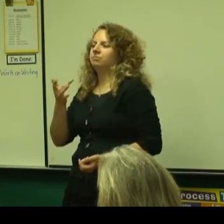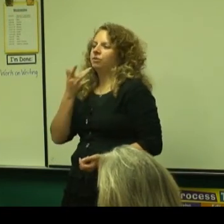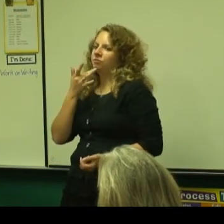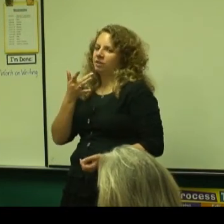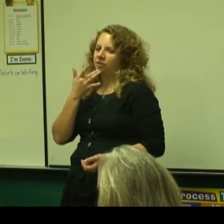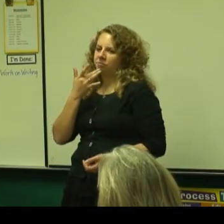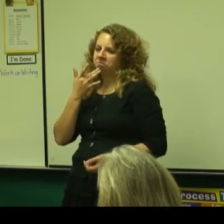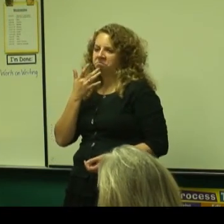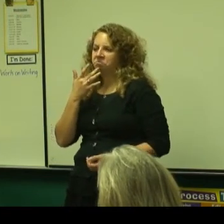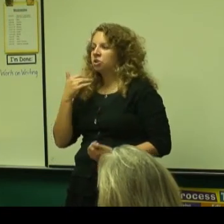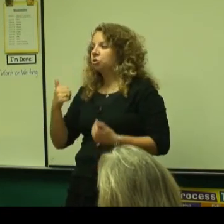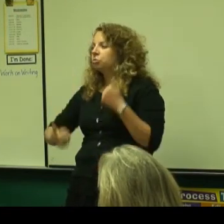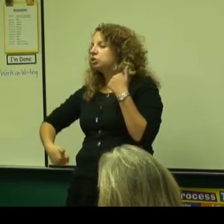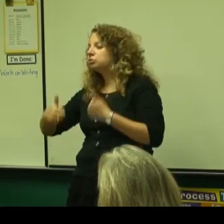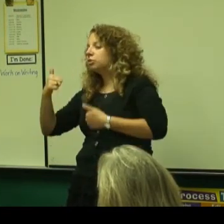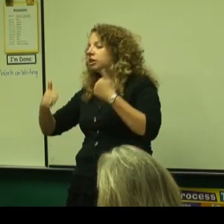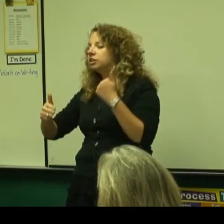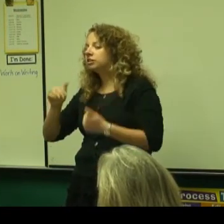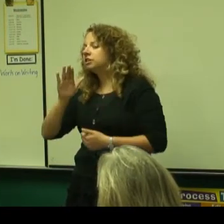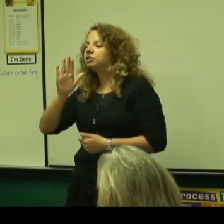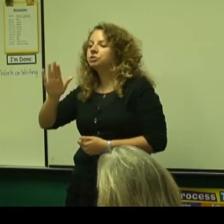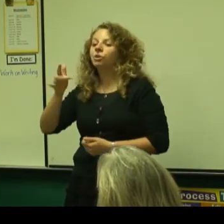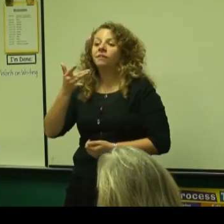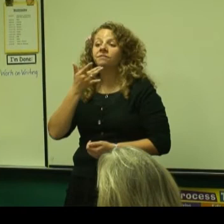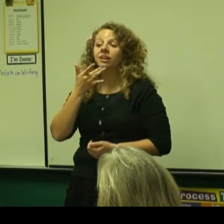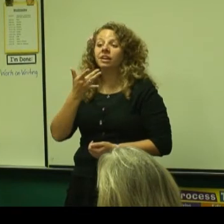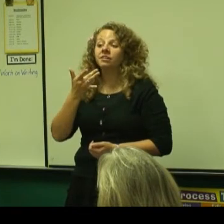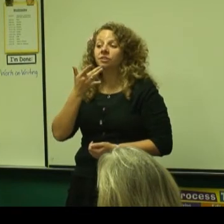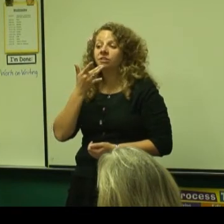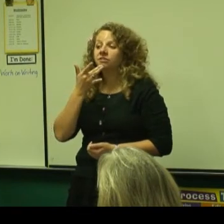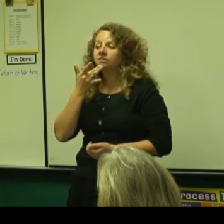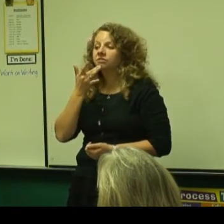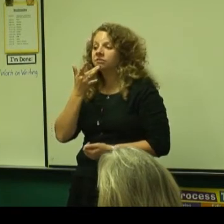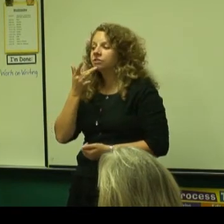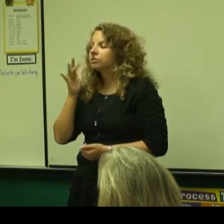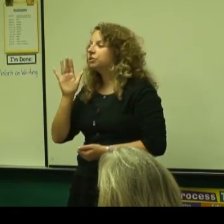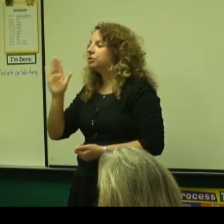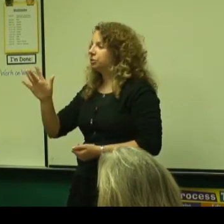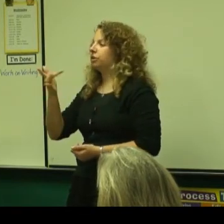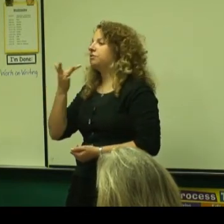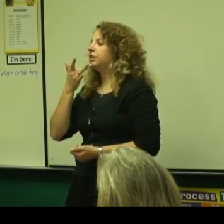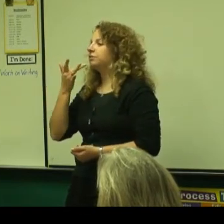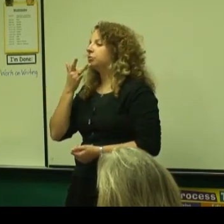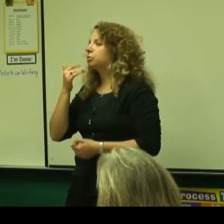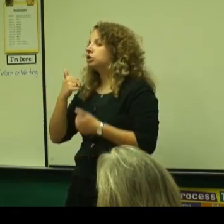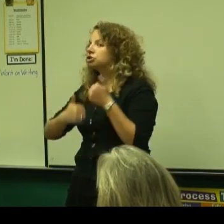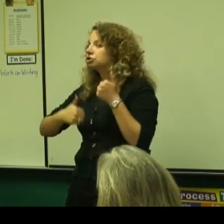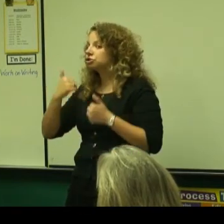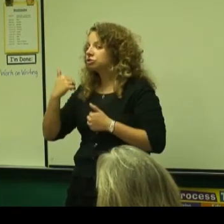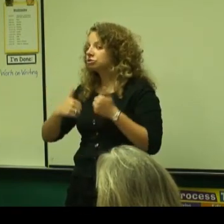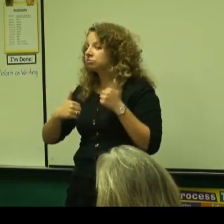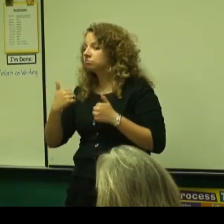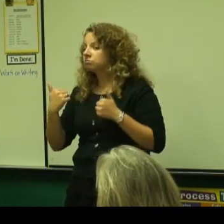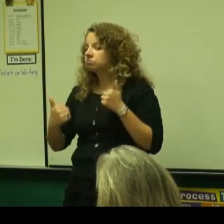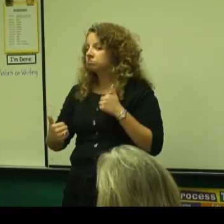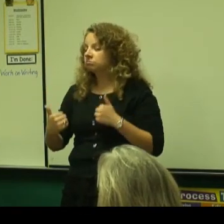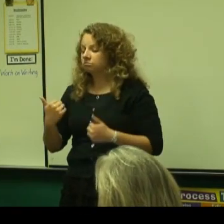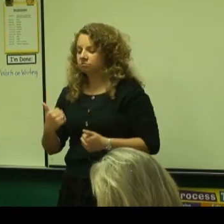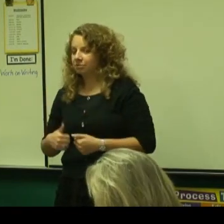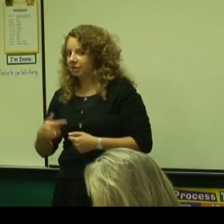Favorite. Which one is your favorite? your favorite, which? I'm asking